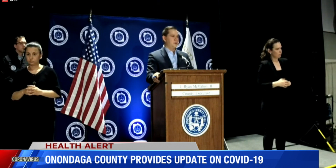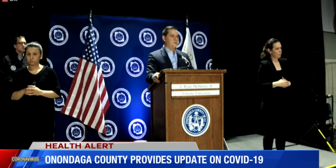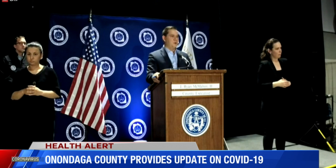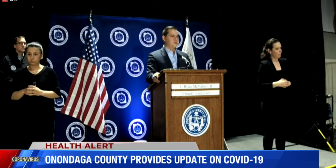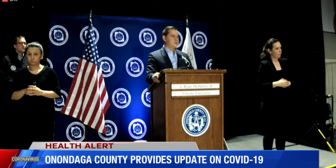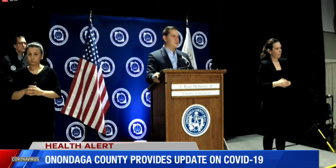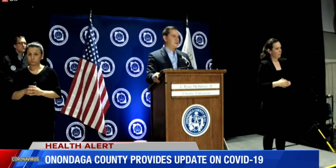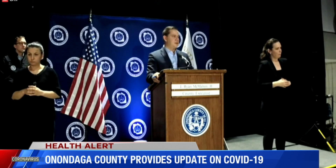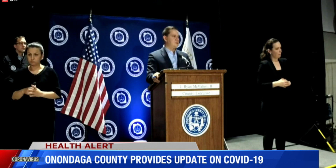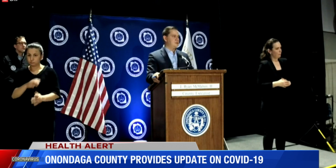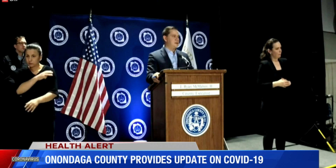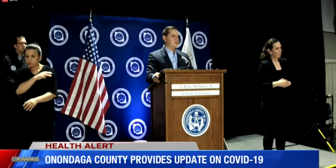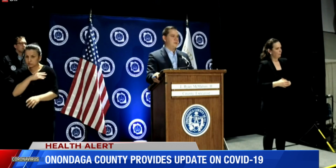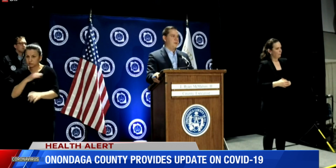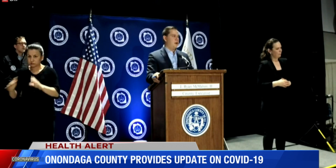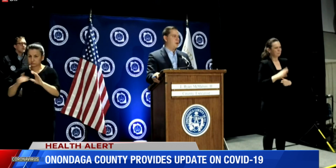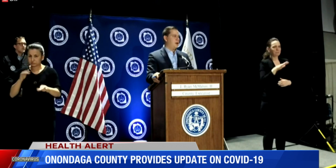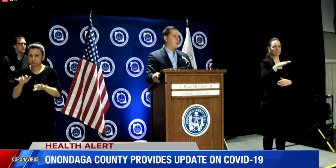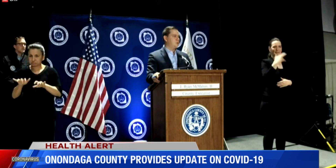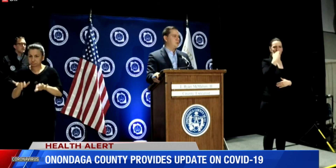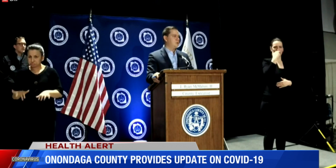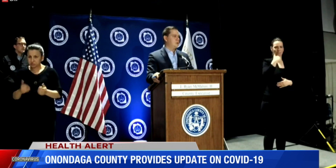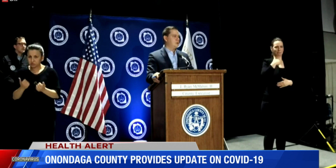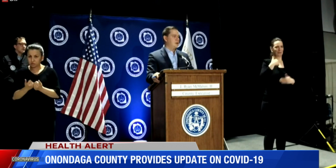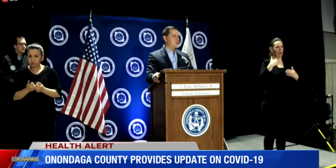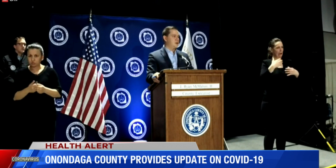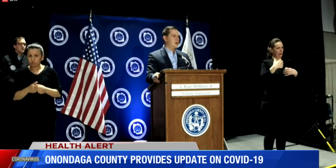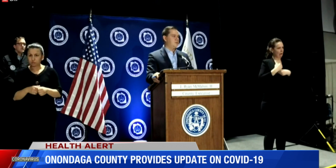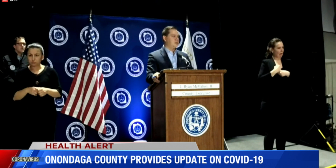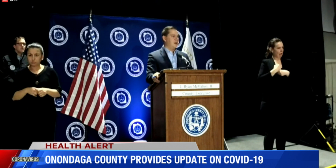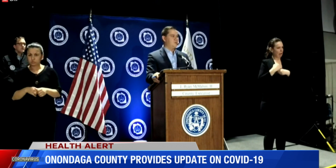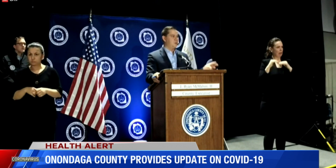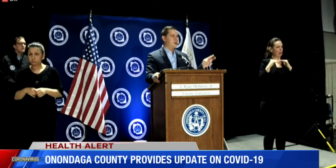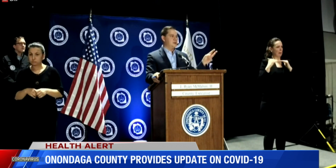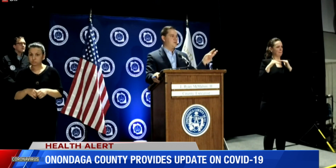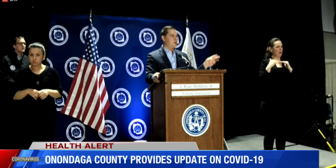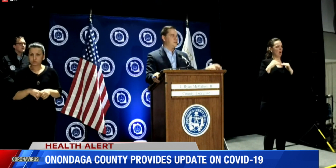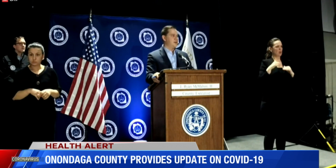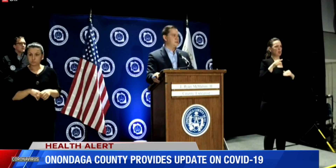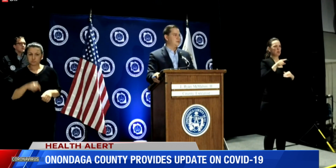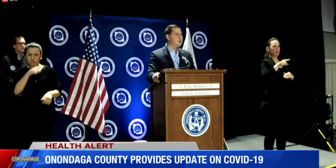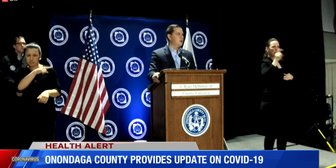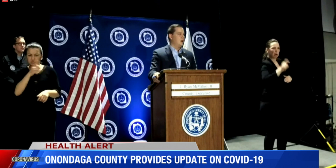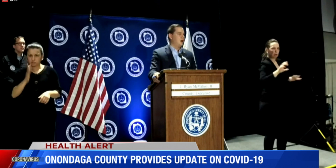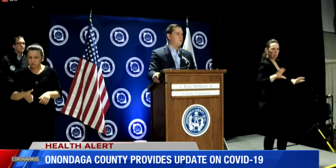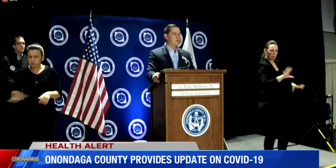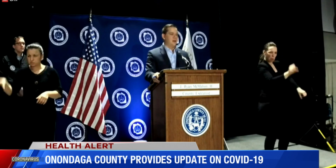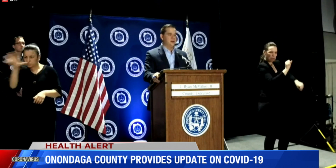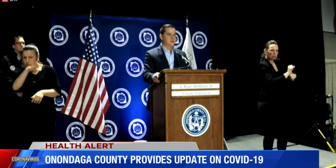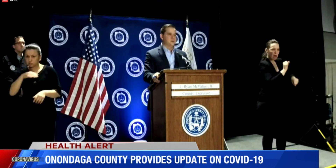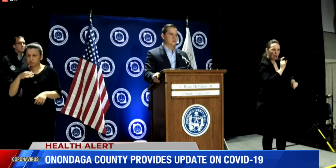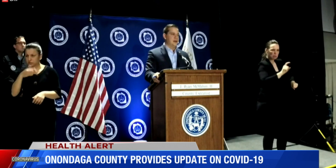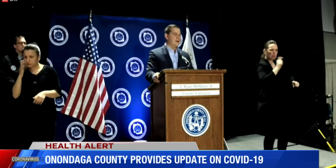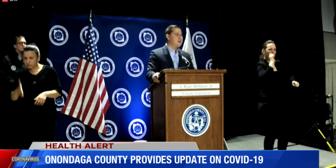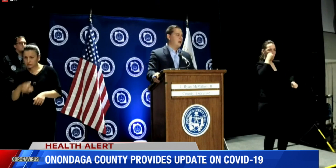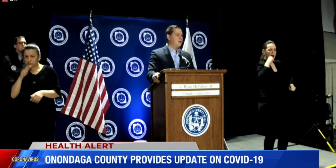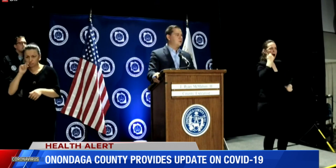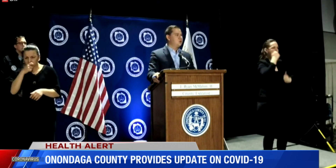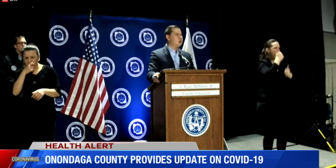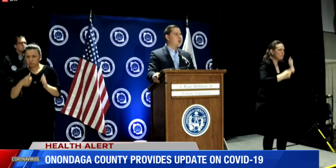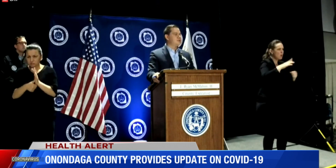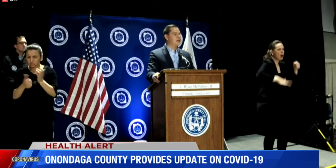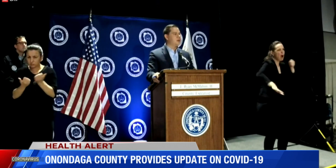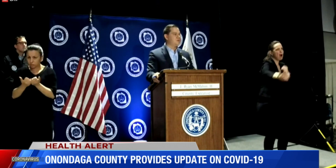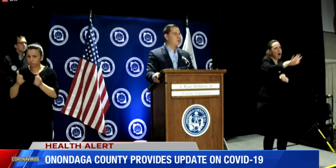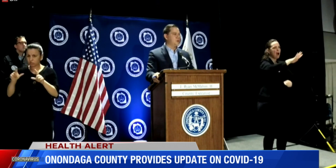Go make me 467,000 tests and I'll buy them right now. And I'll shut everything down for 3 days and everybody gets tested. The reality is there's